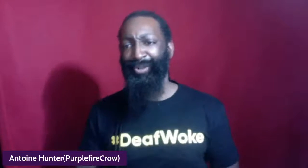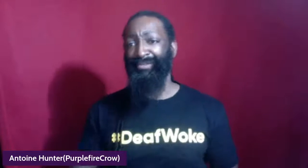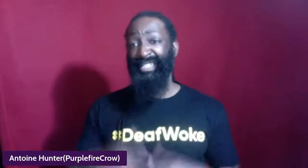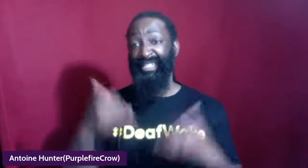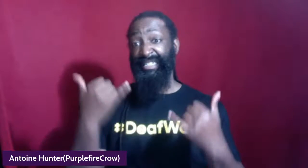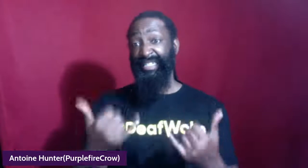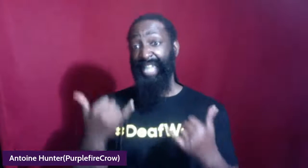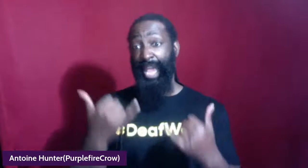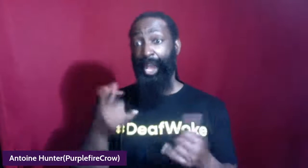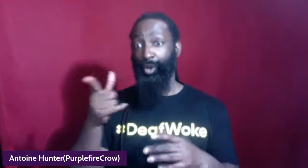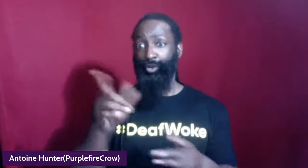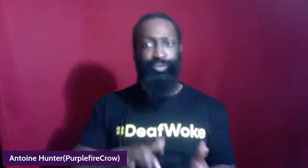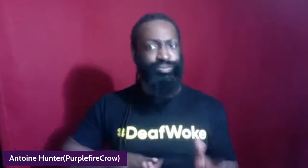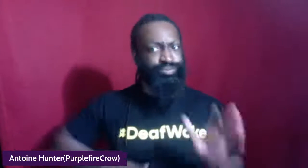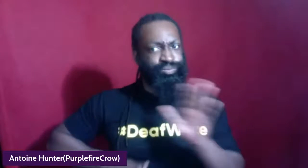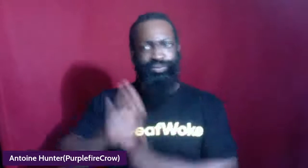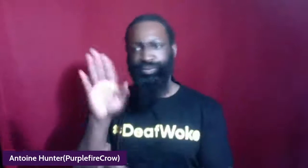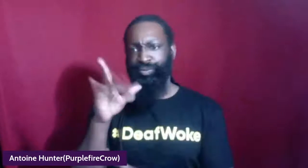musical.